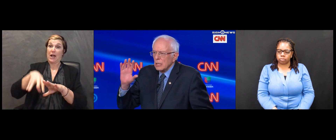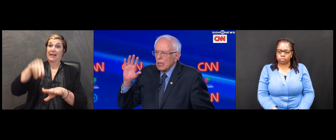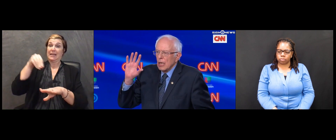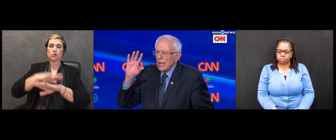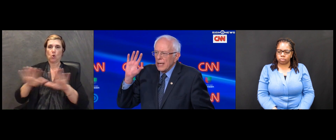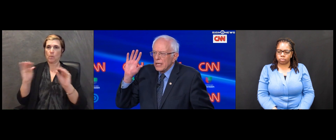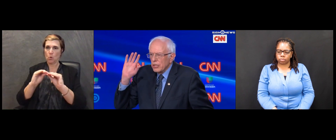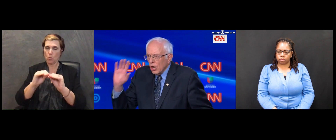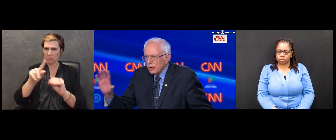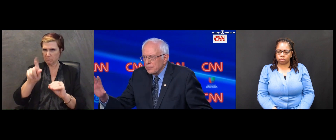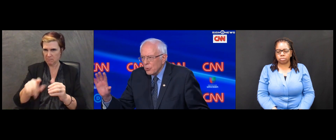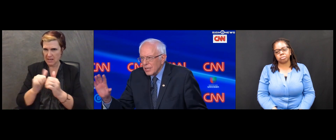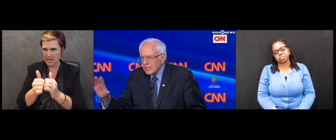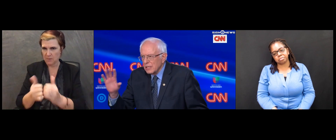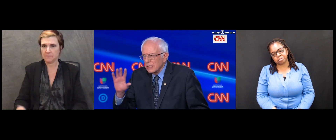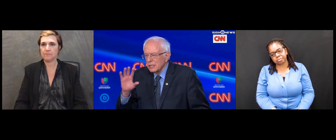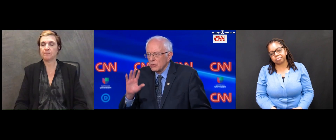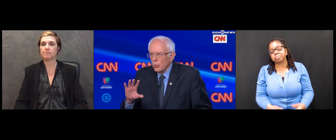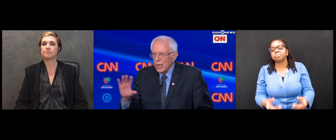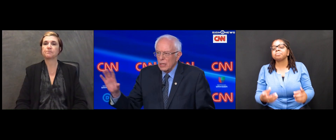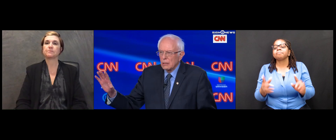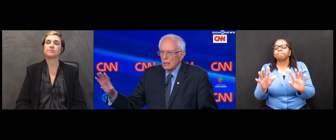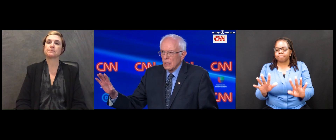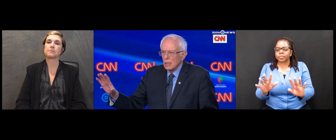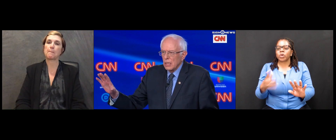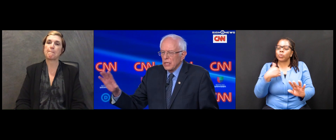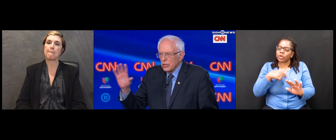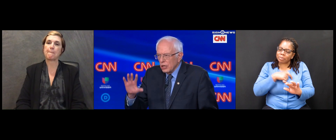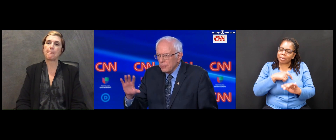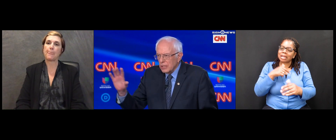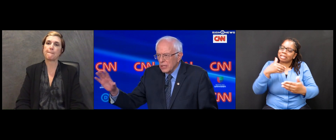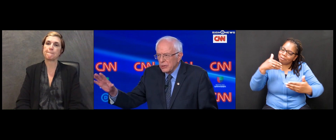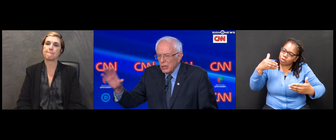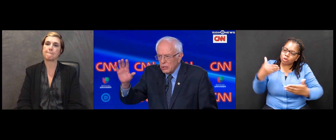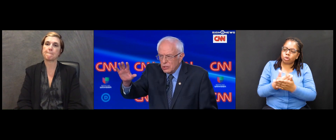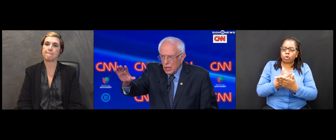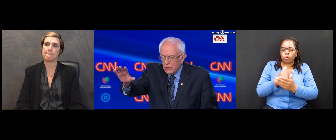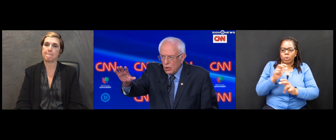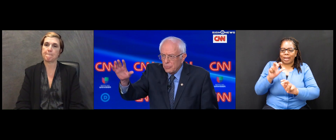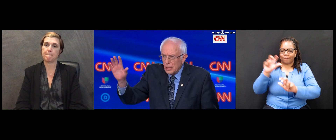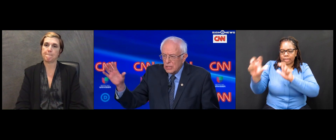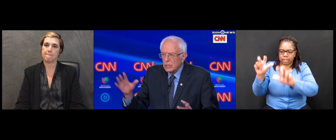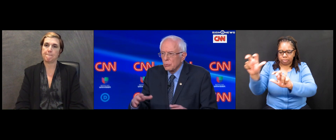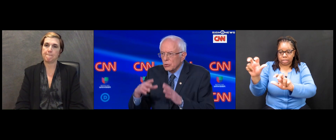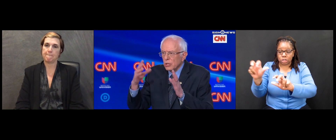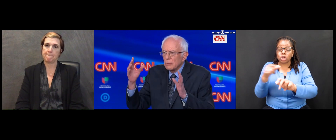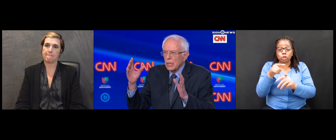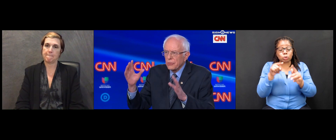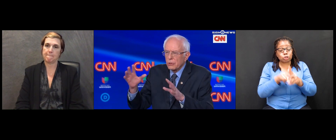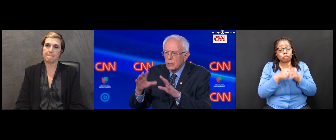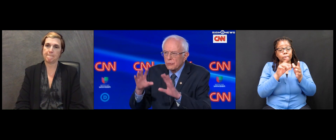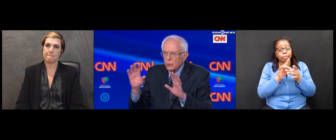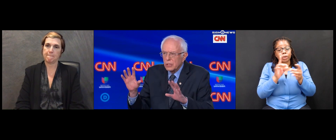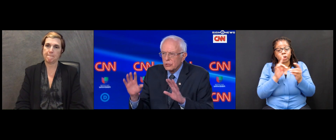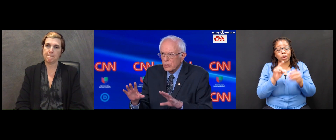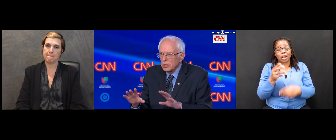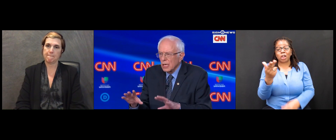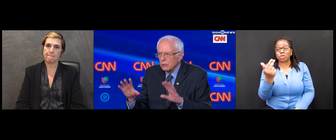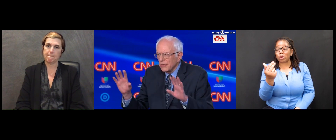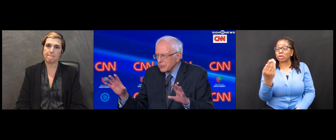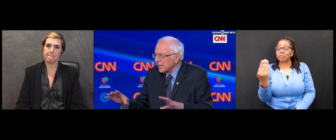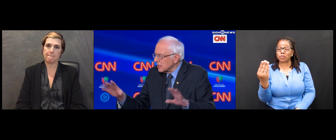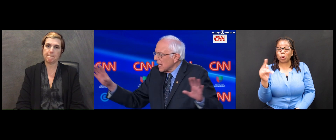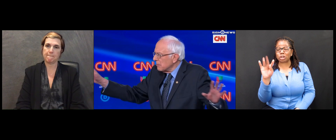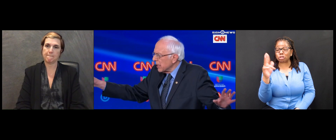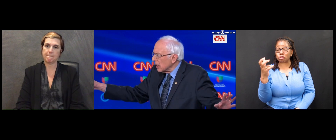invest in an unprecedented way. In an unprecedented way. You started off by saying that we're talking about a $13, $14